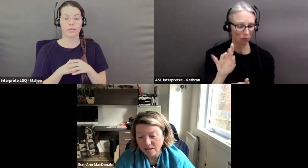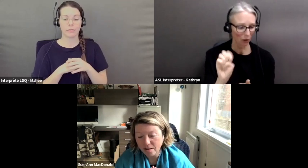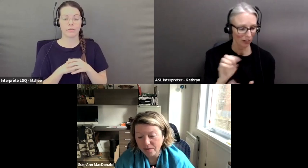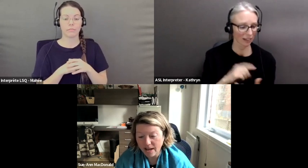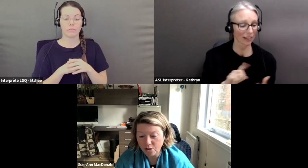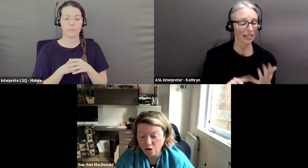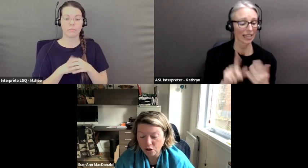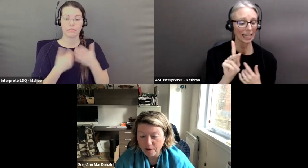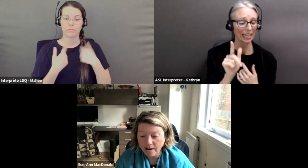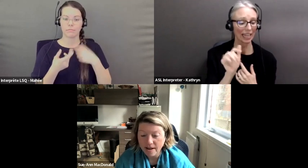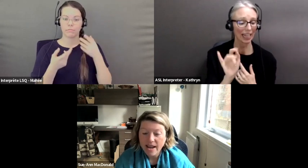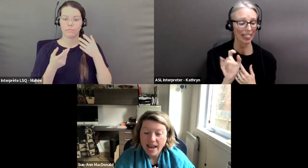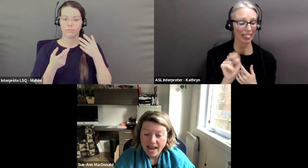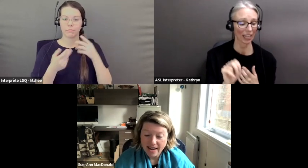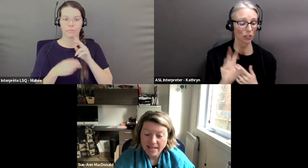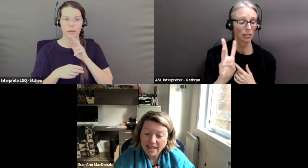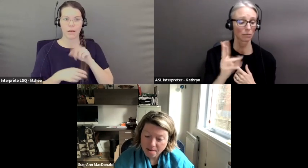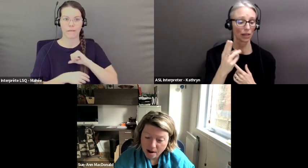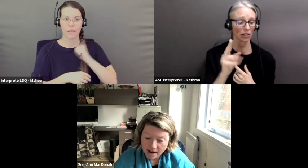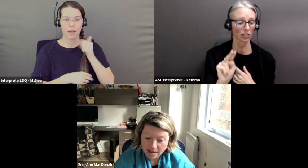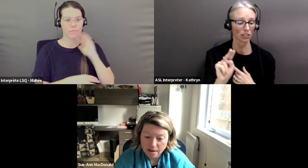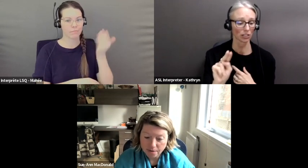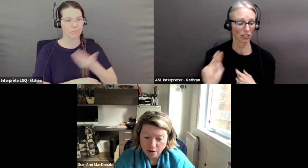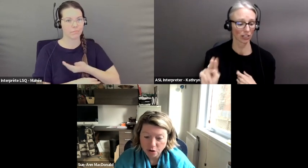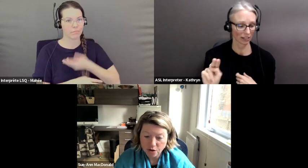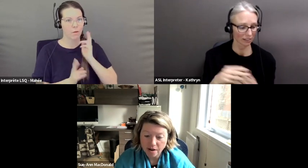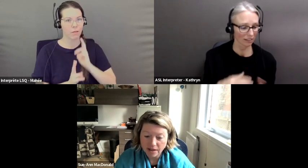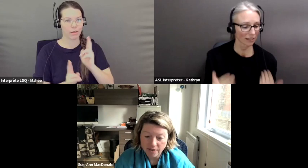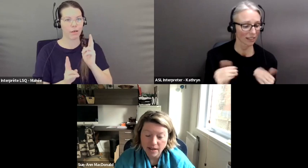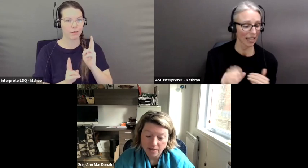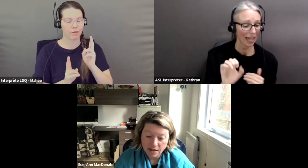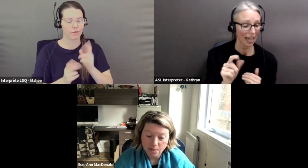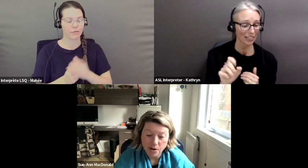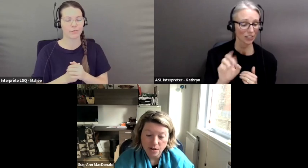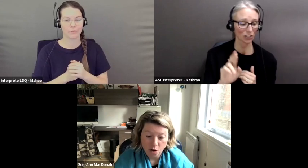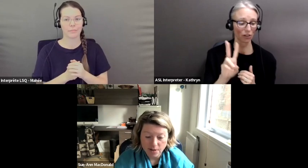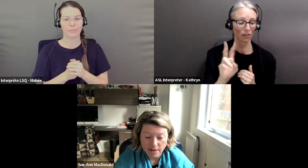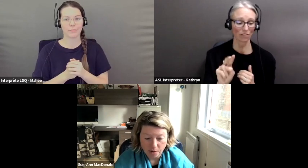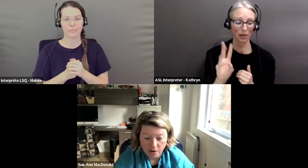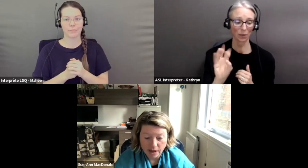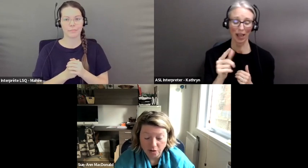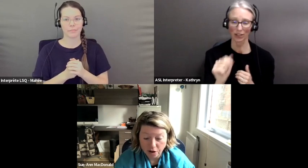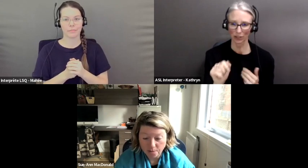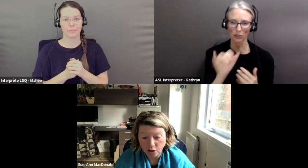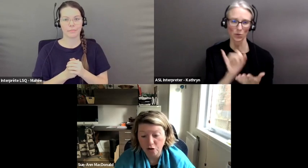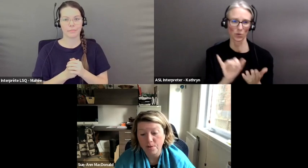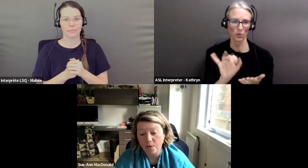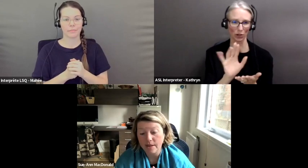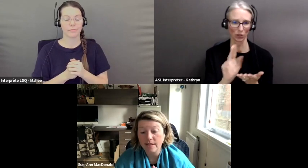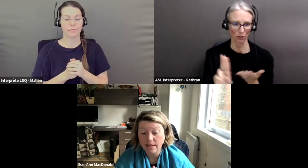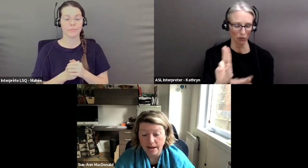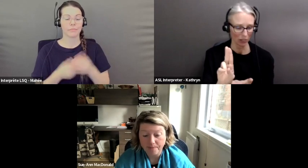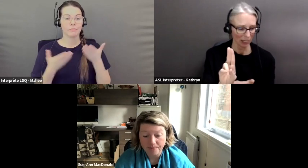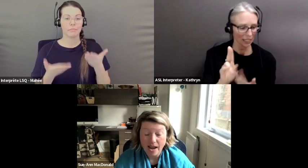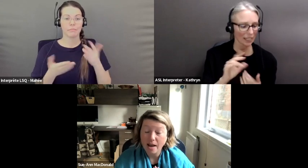première défenseure fédérale du logement, and Kim Hines, founder of the Living Lived Experience of Homelessness Network. Thank you very much for being